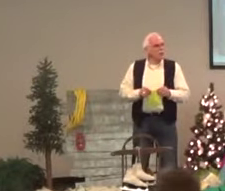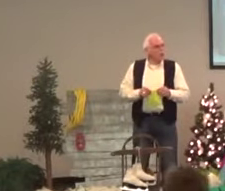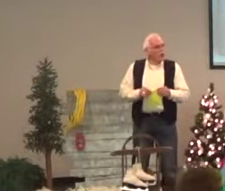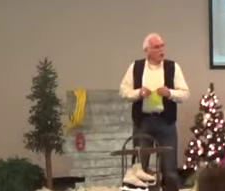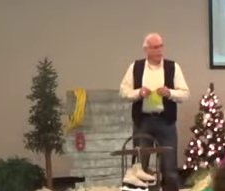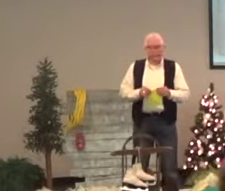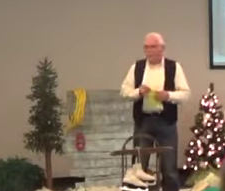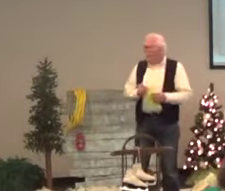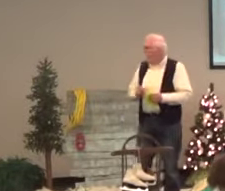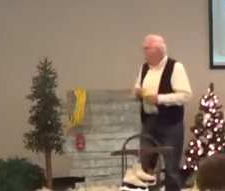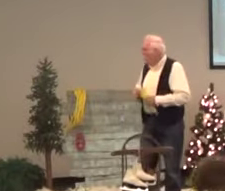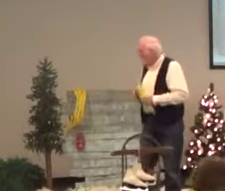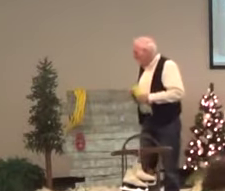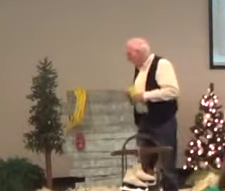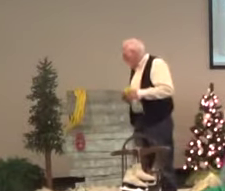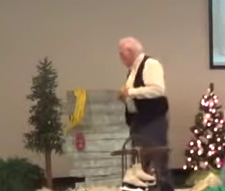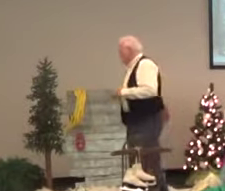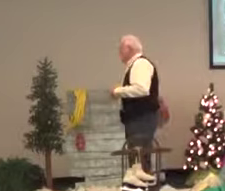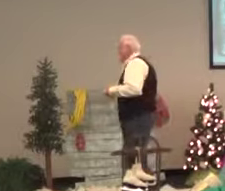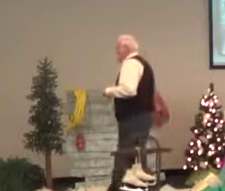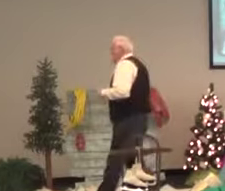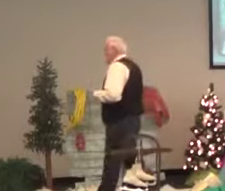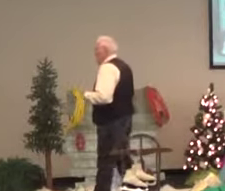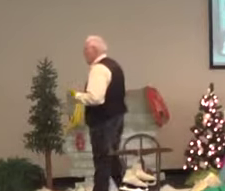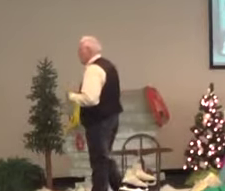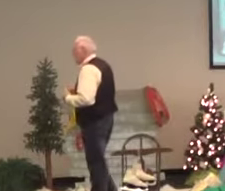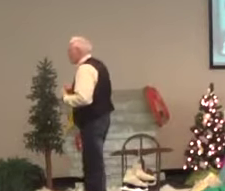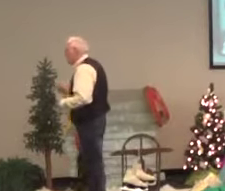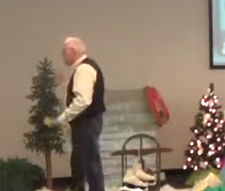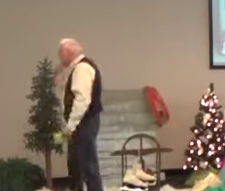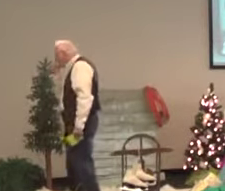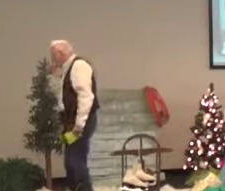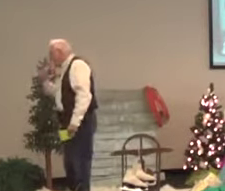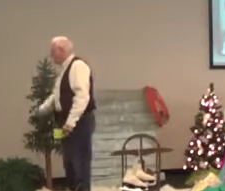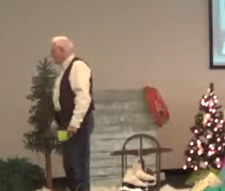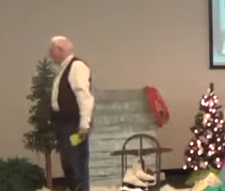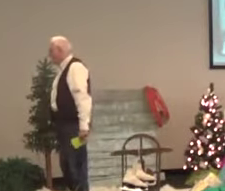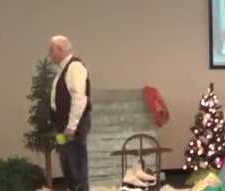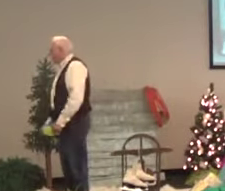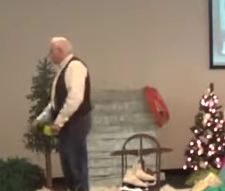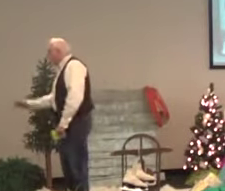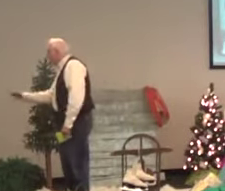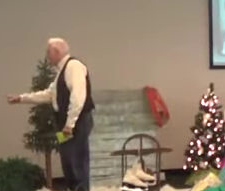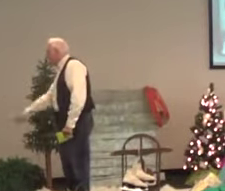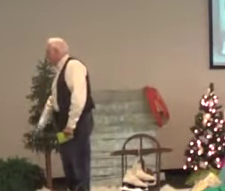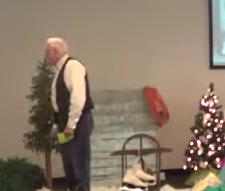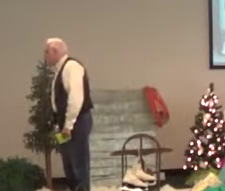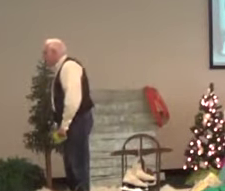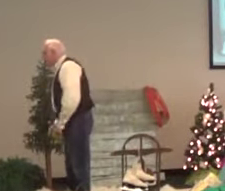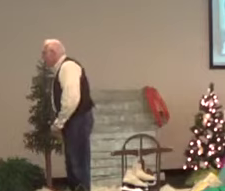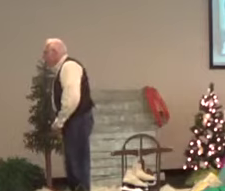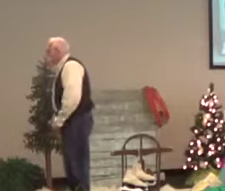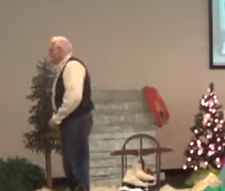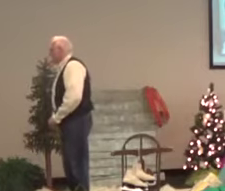But first, we got a precious young gal over here that had a birthday this week. Was it